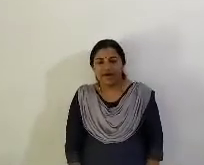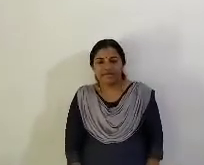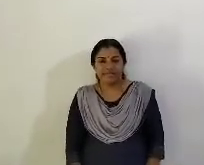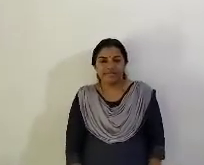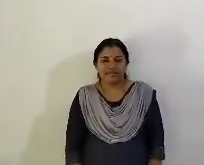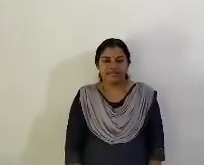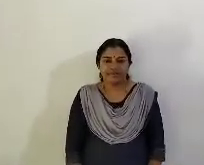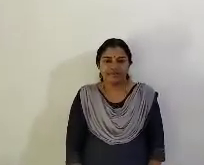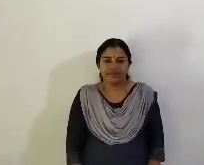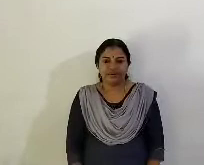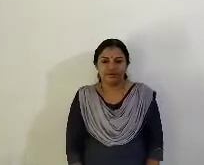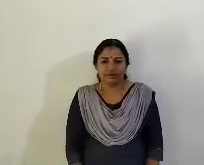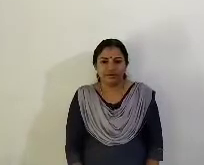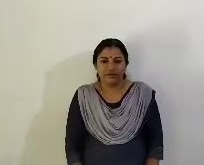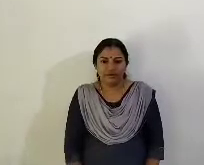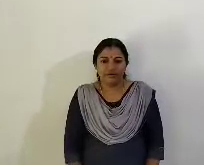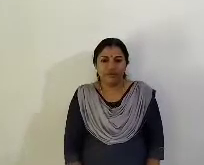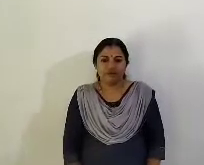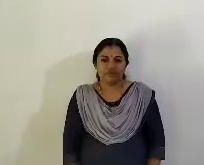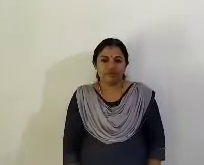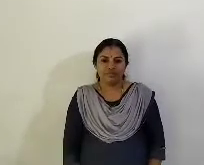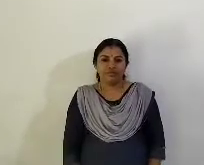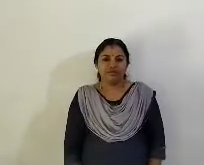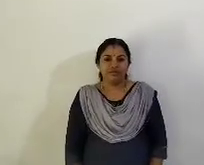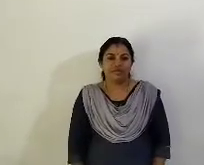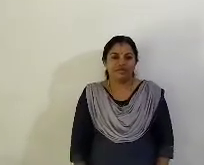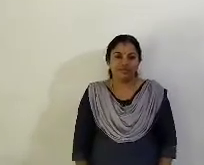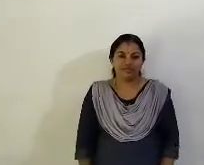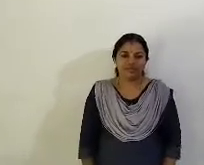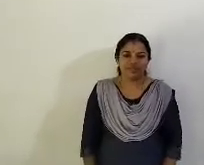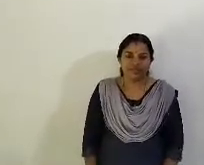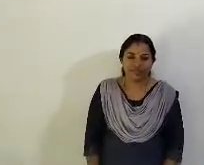Hi children, good afternoon everybody.